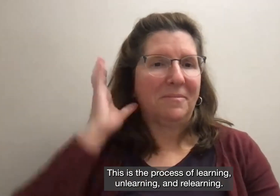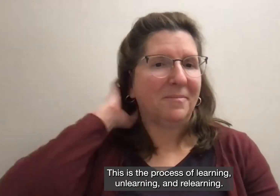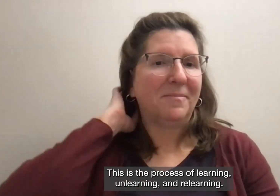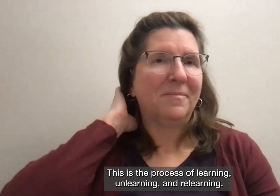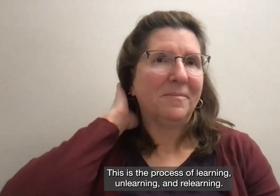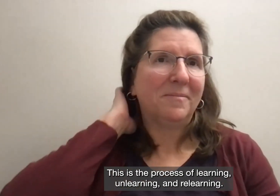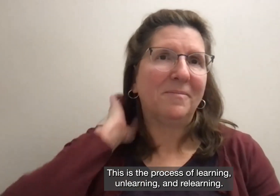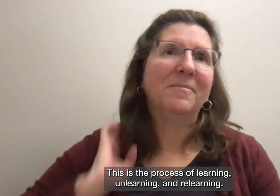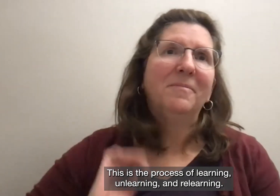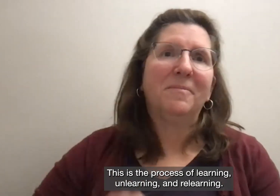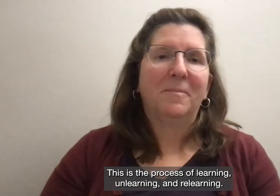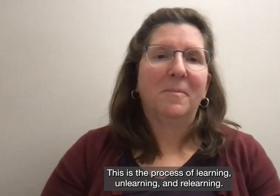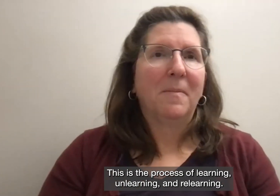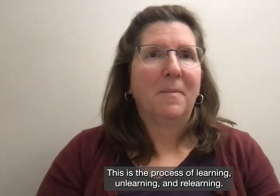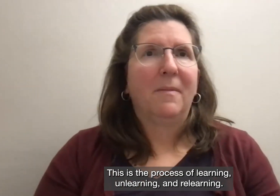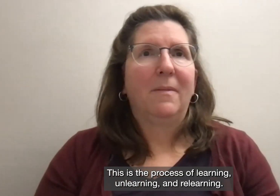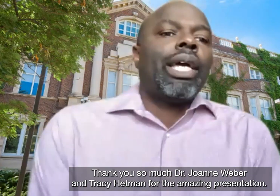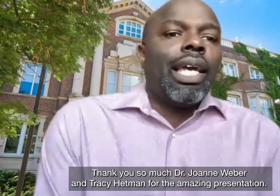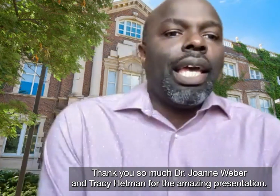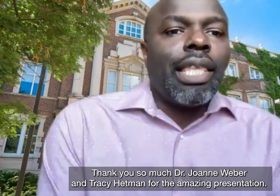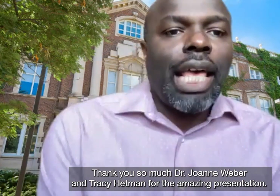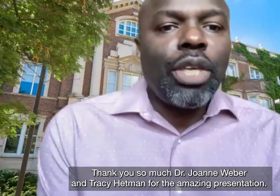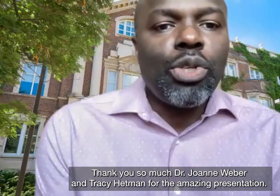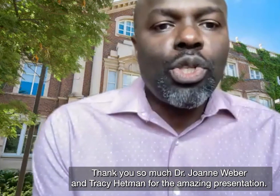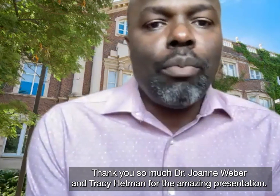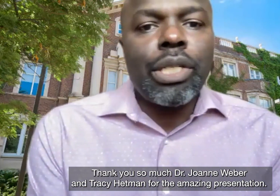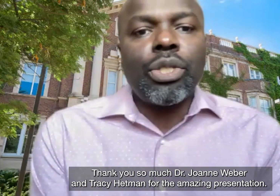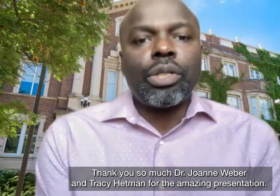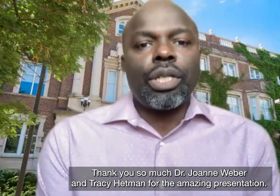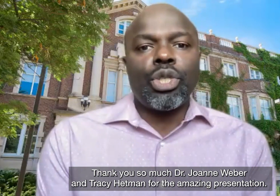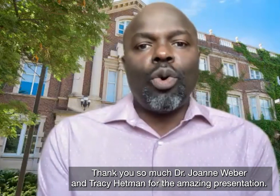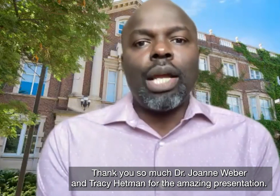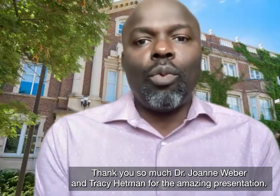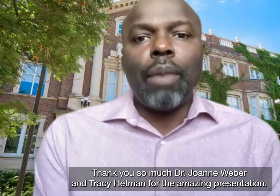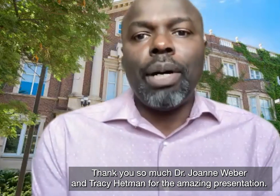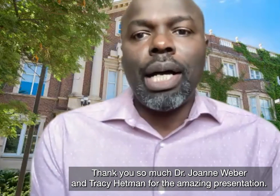of learning and relearning.